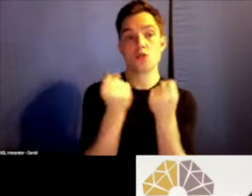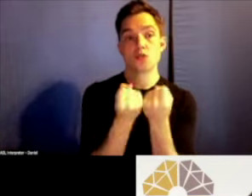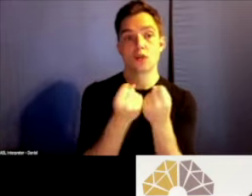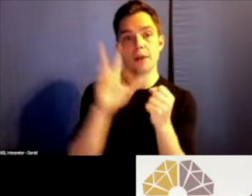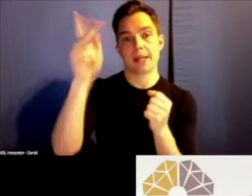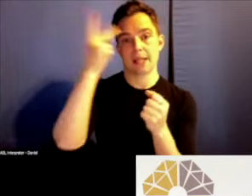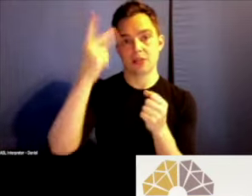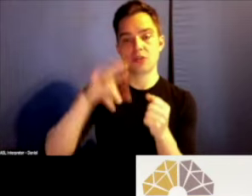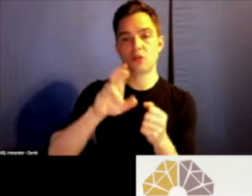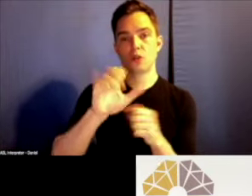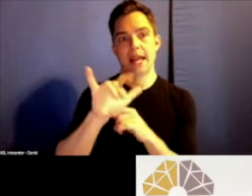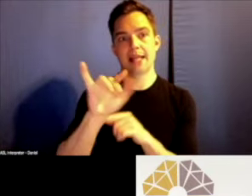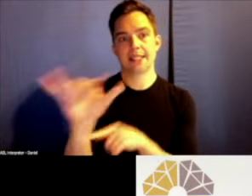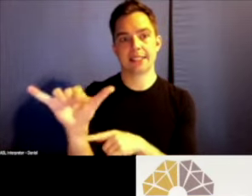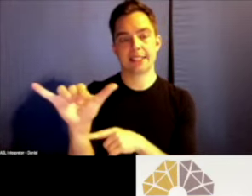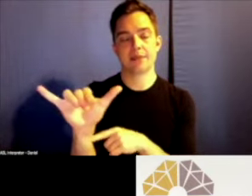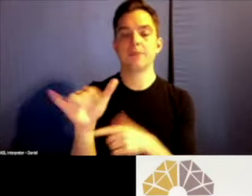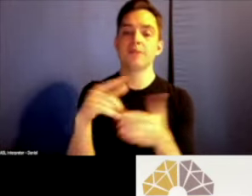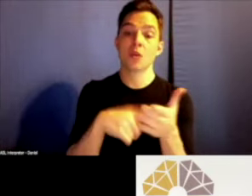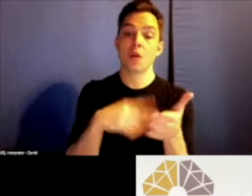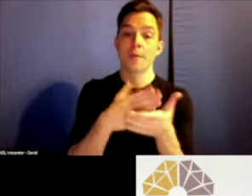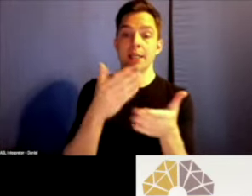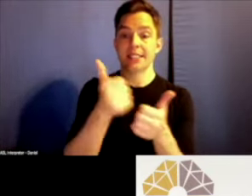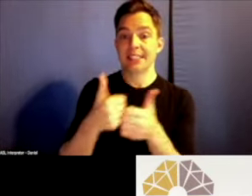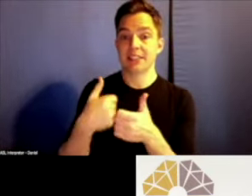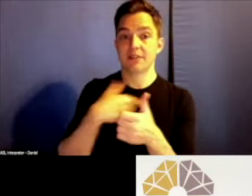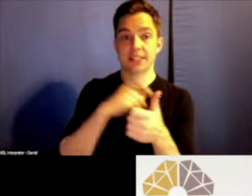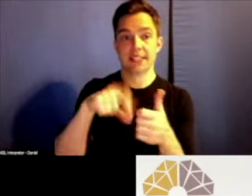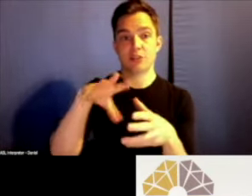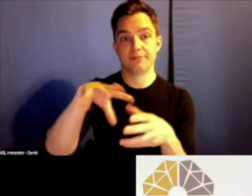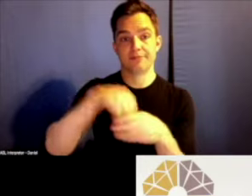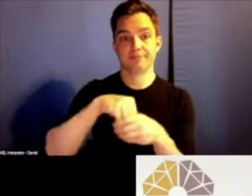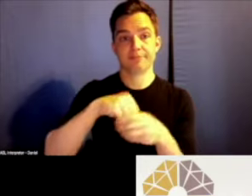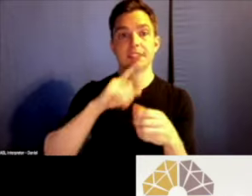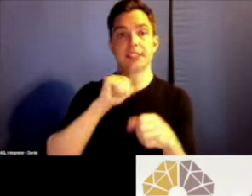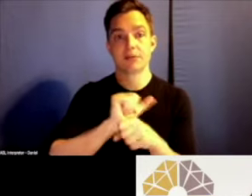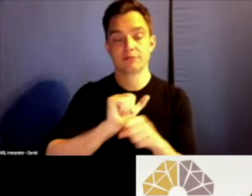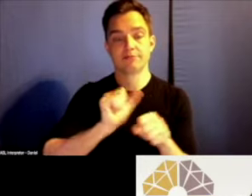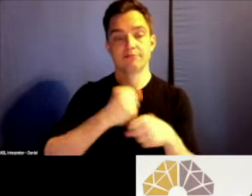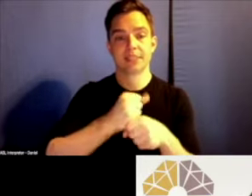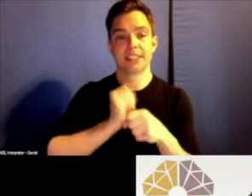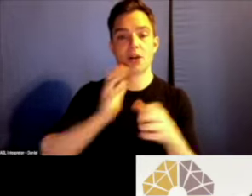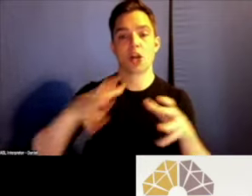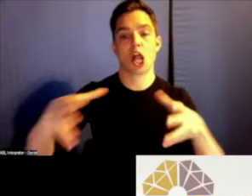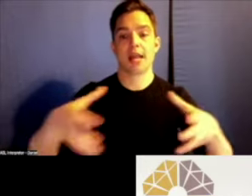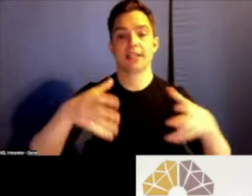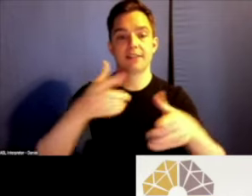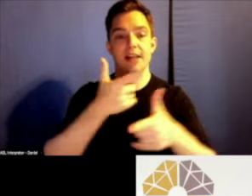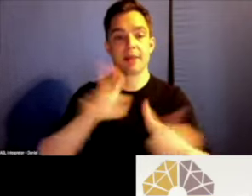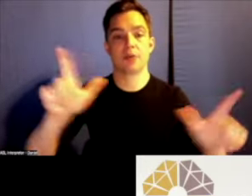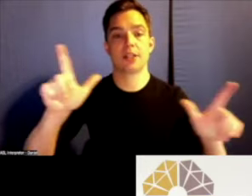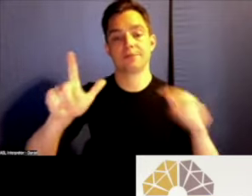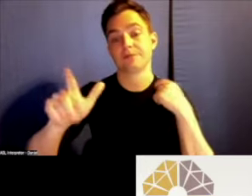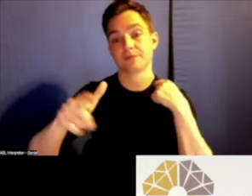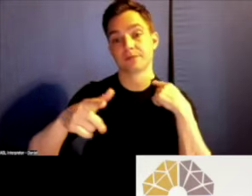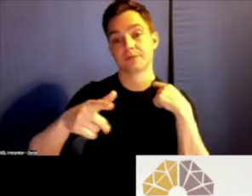political reality, and what part each of us must play in actualizing our collective liberation. The first